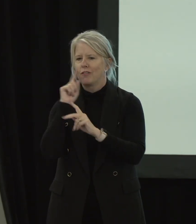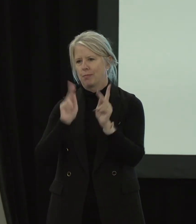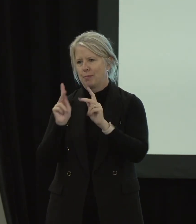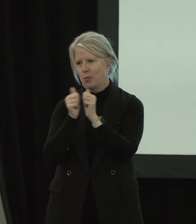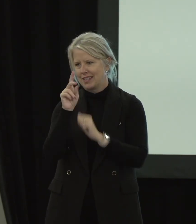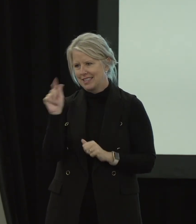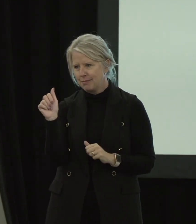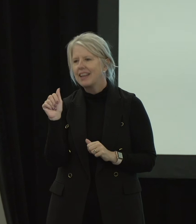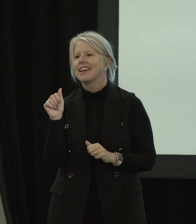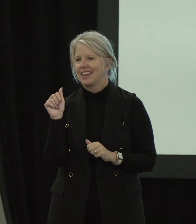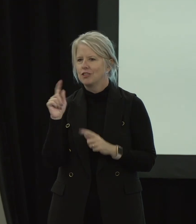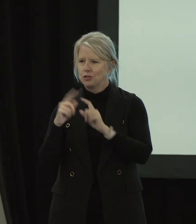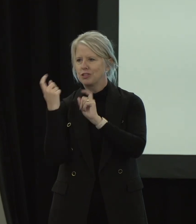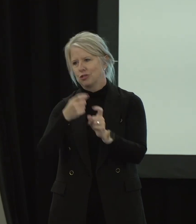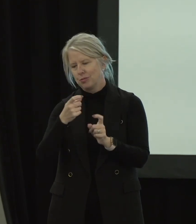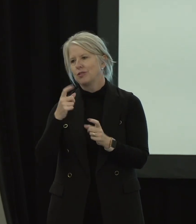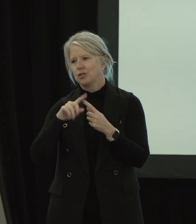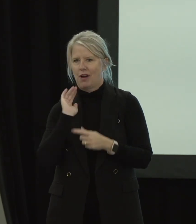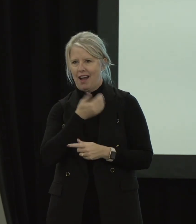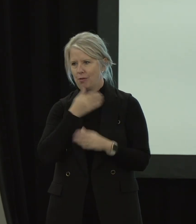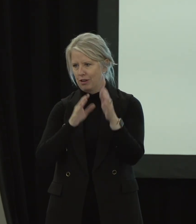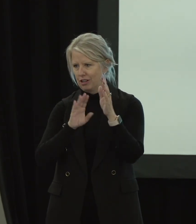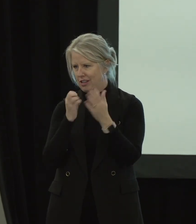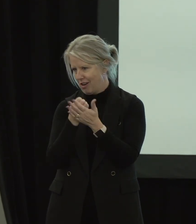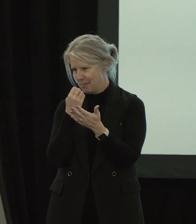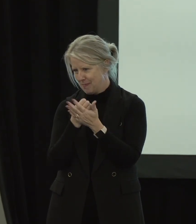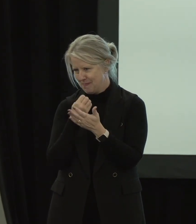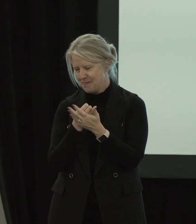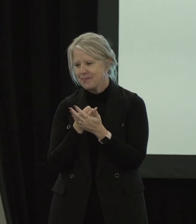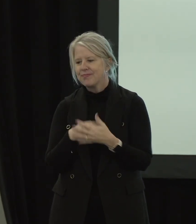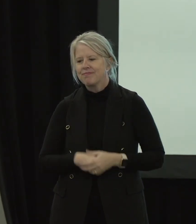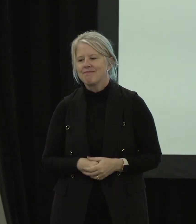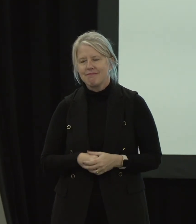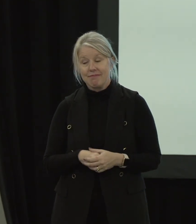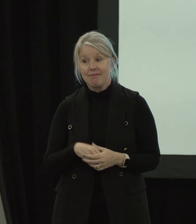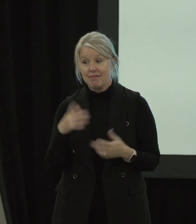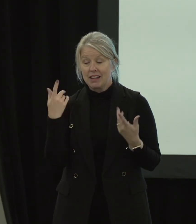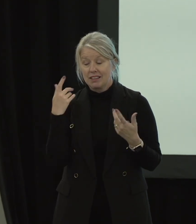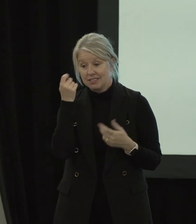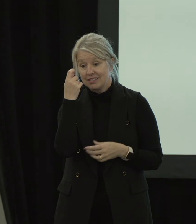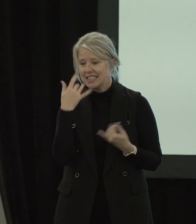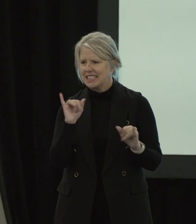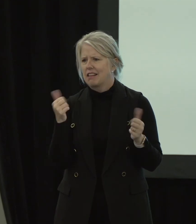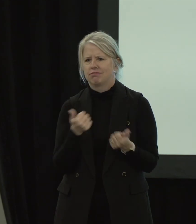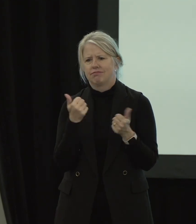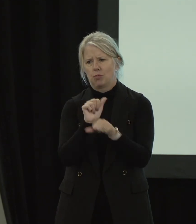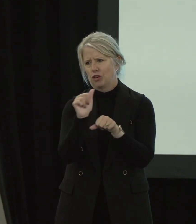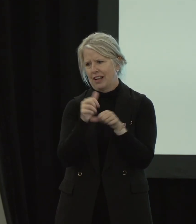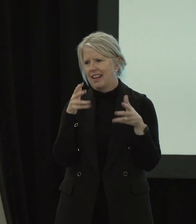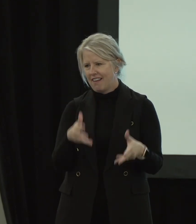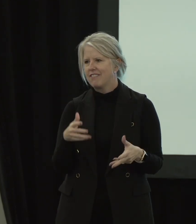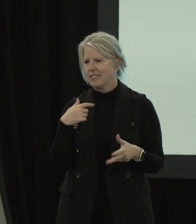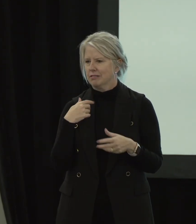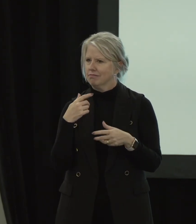with disabilities to contribute to our economy. There is still a lot of work to do to create a